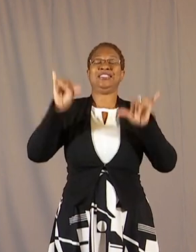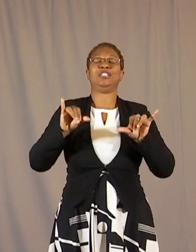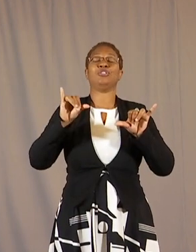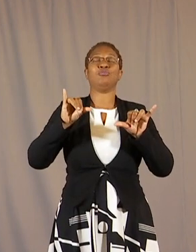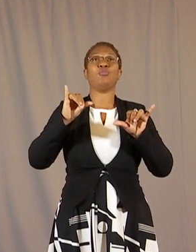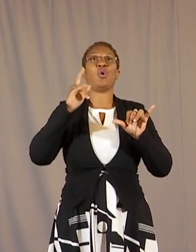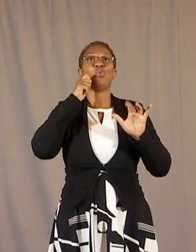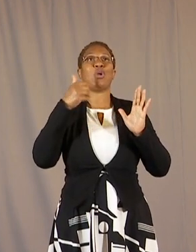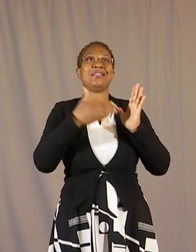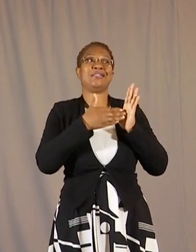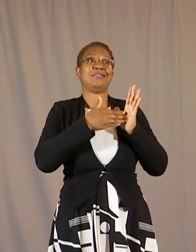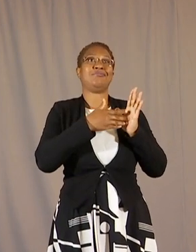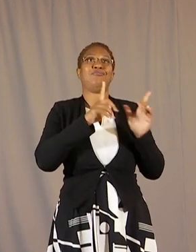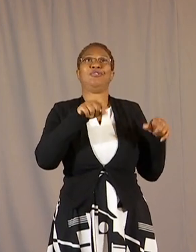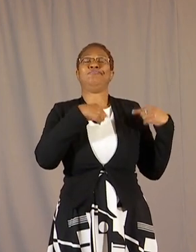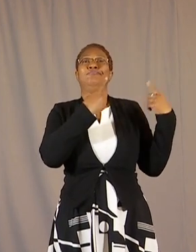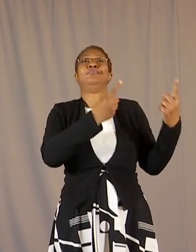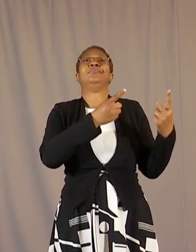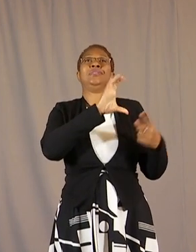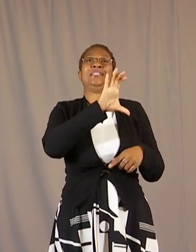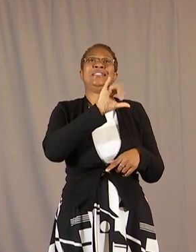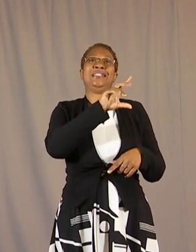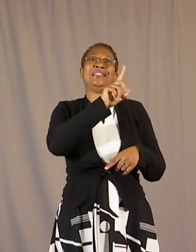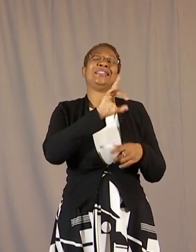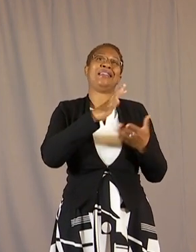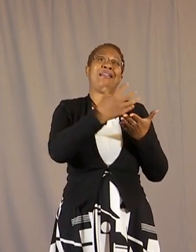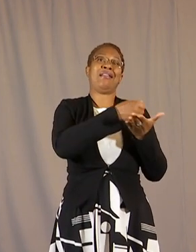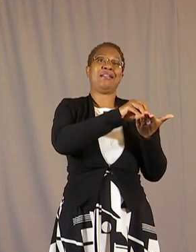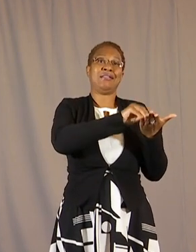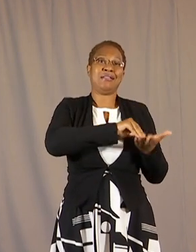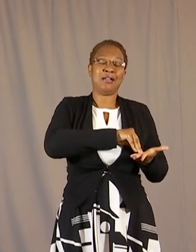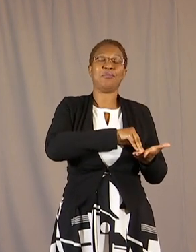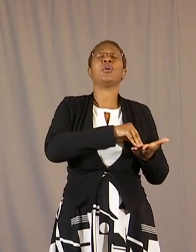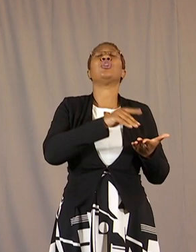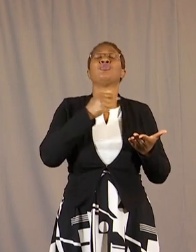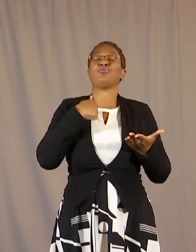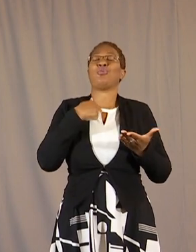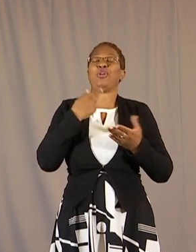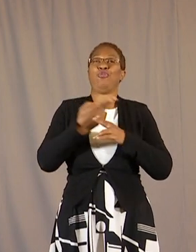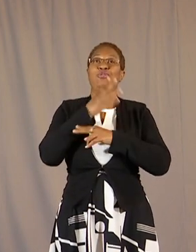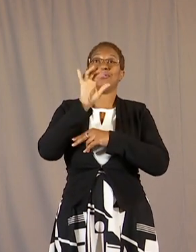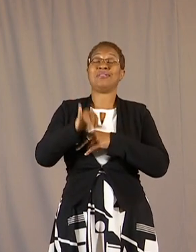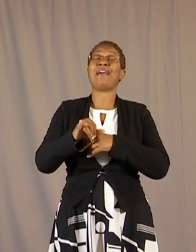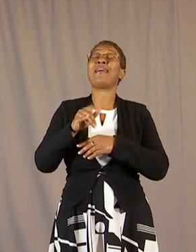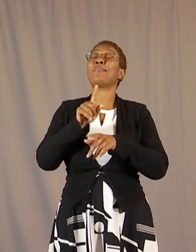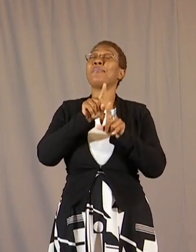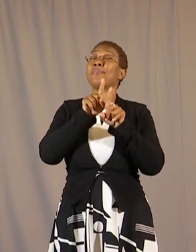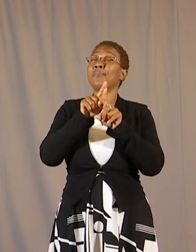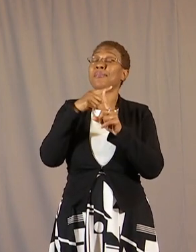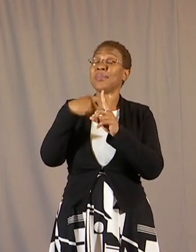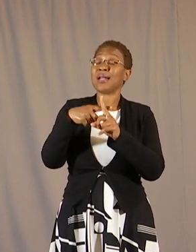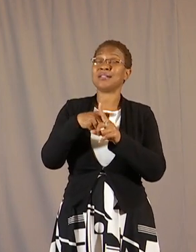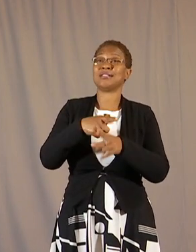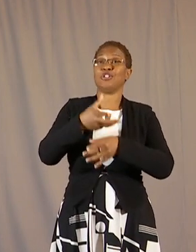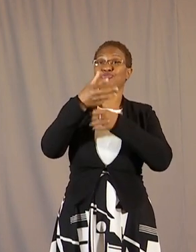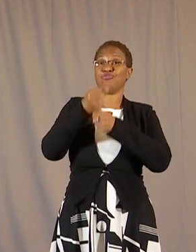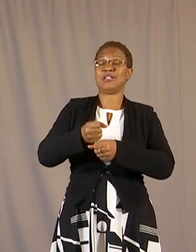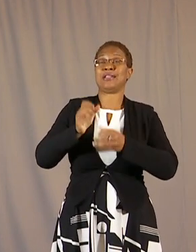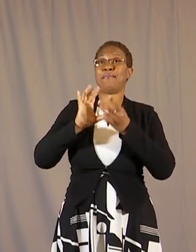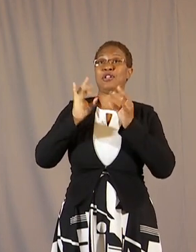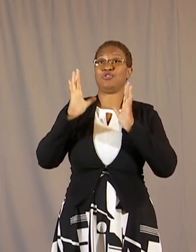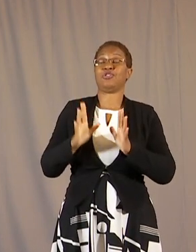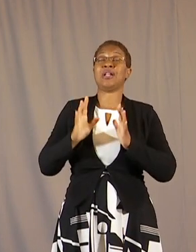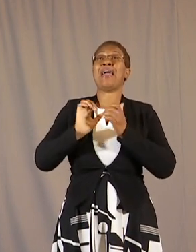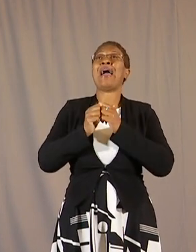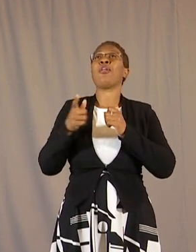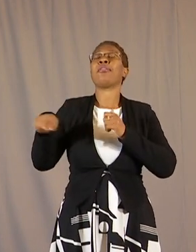were some of the lessons learned. Also the trusted messengers, the way that the testing and coordination teams set out